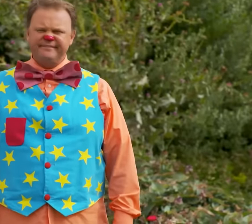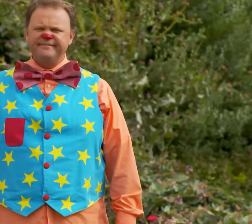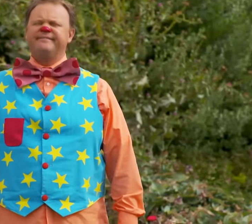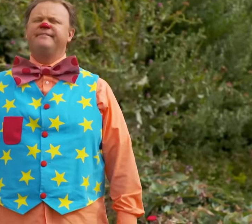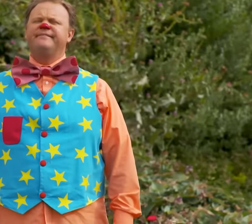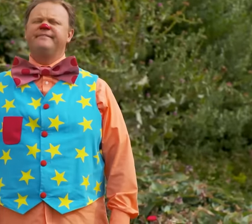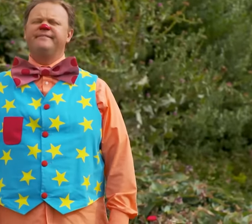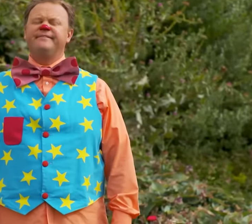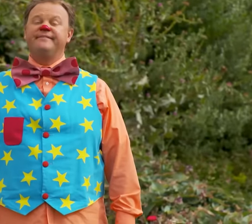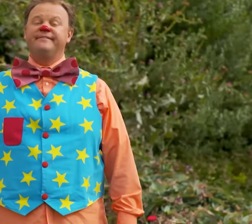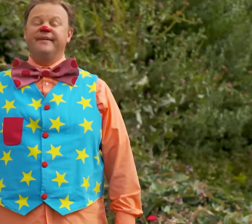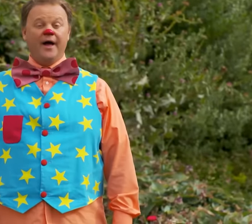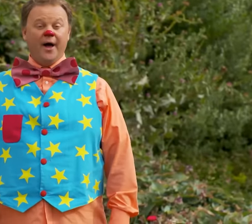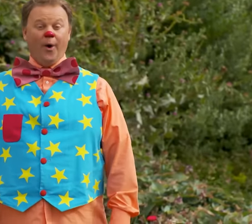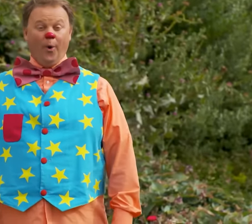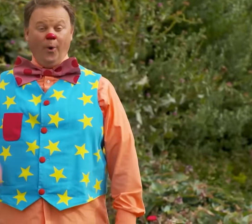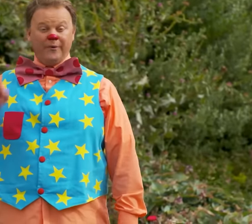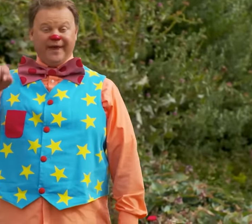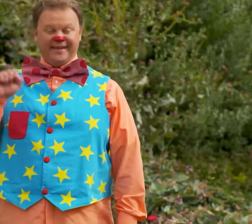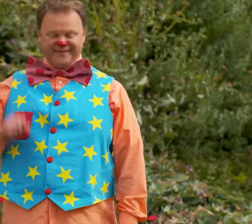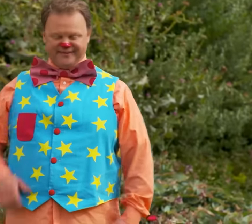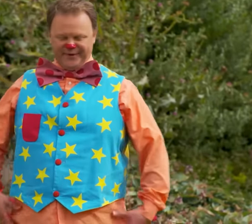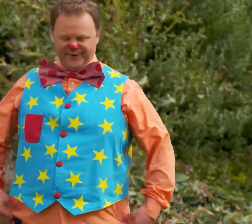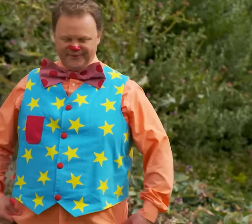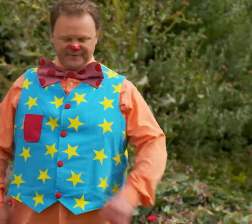us the sign for autumn? Oh, yes, of course.